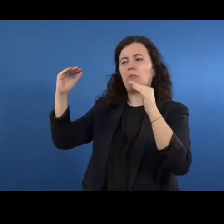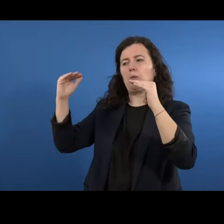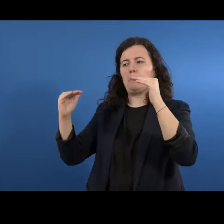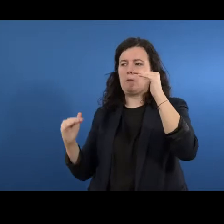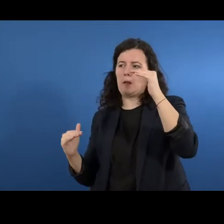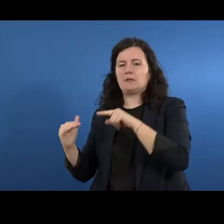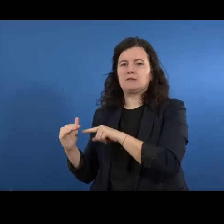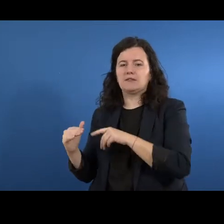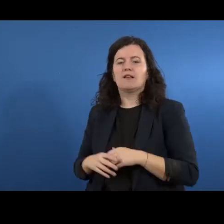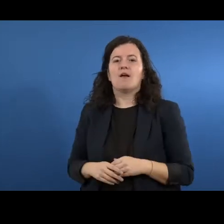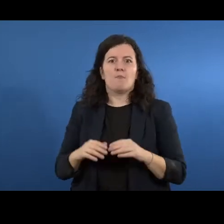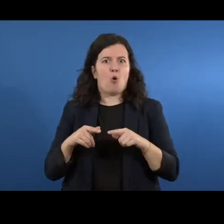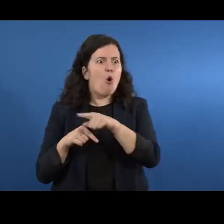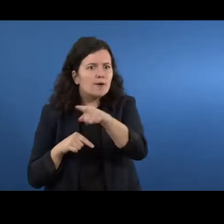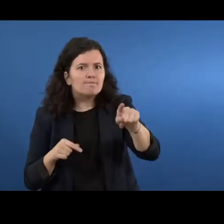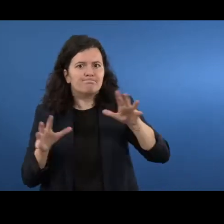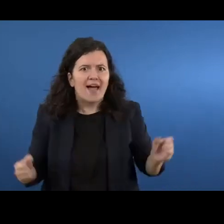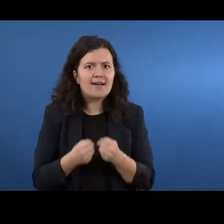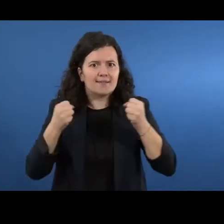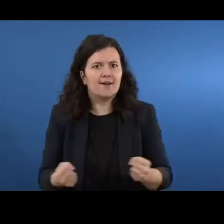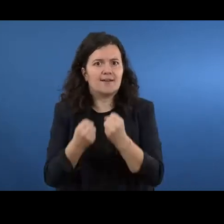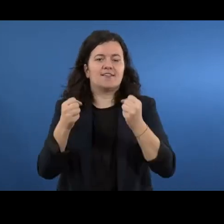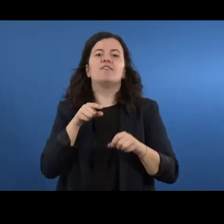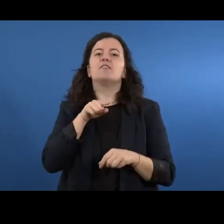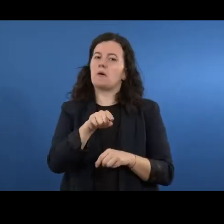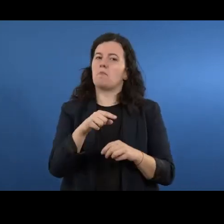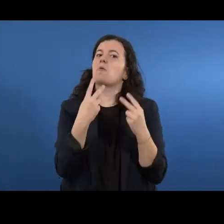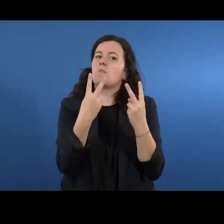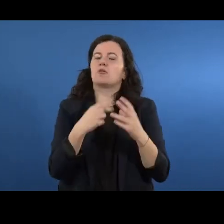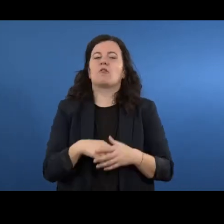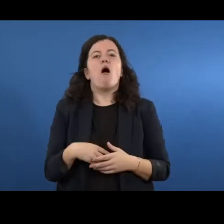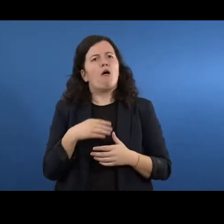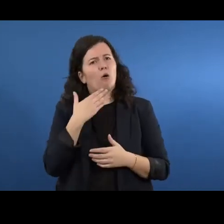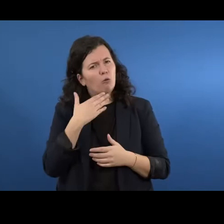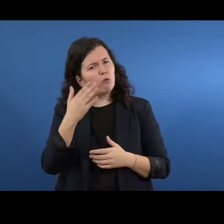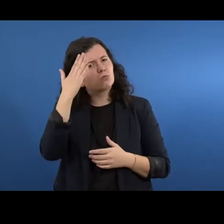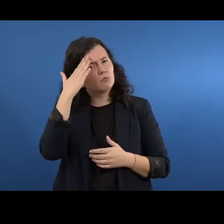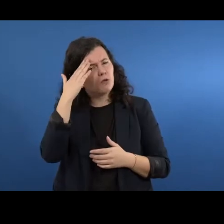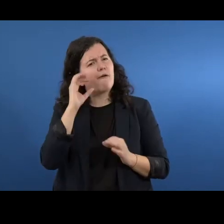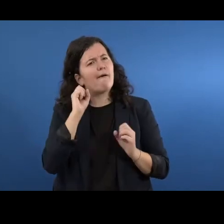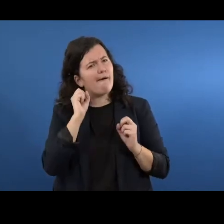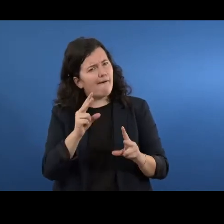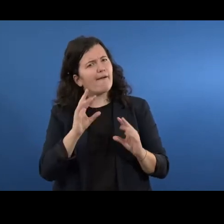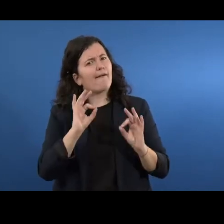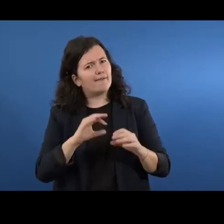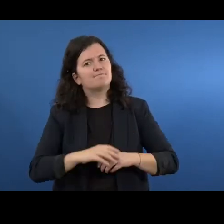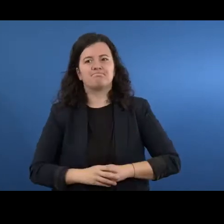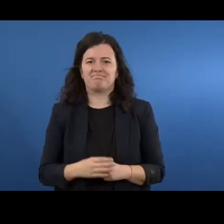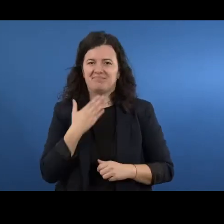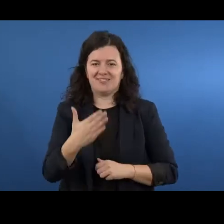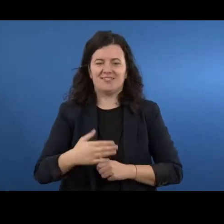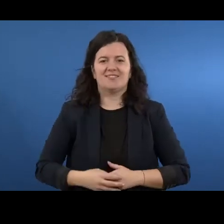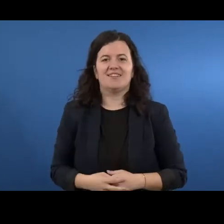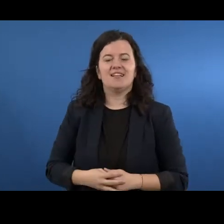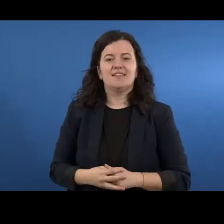that's good to keep in mind, maybe also for the remainder of our meeting today. Thank you. I would also like